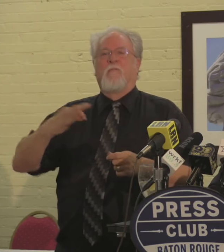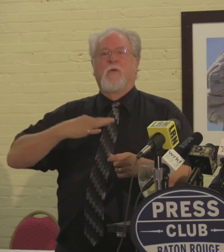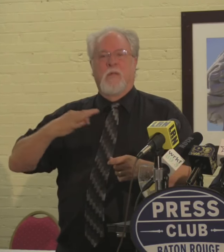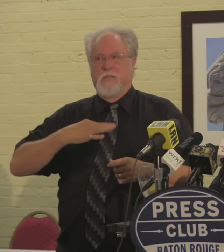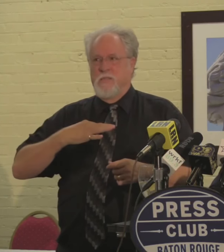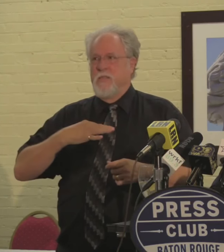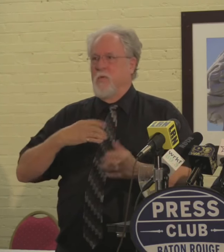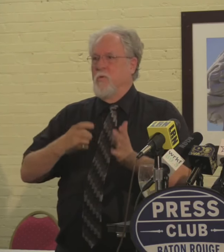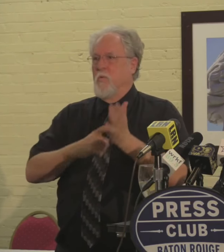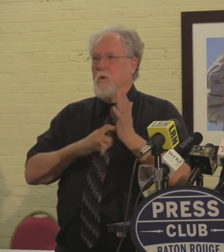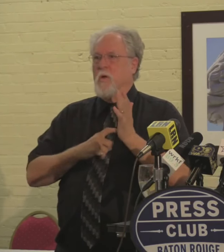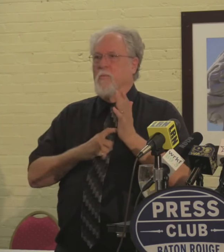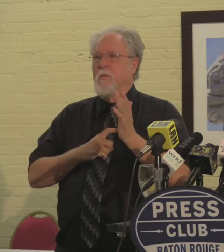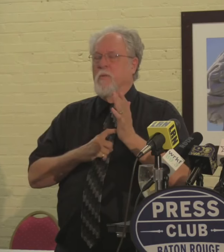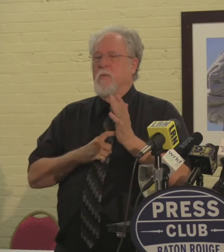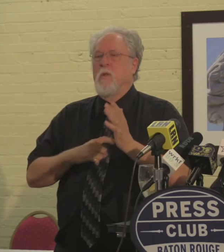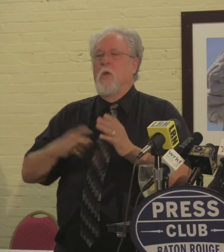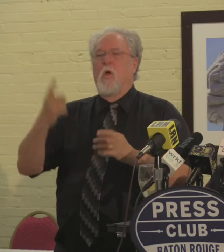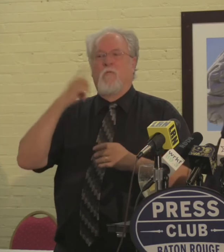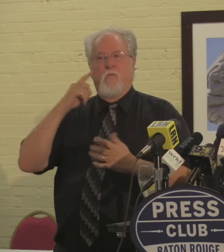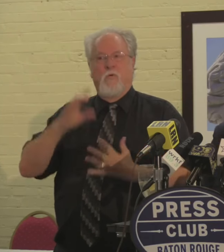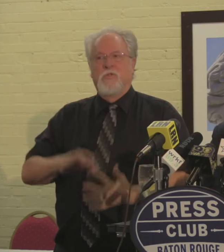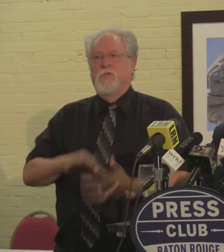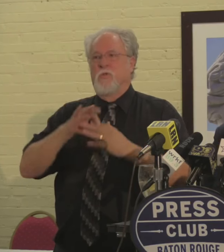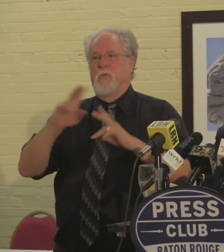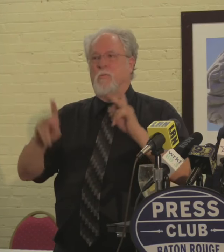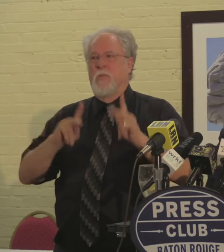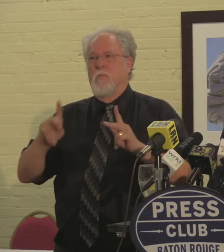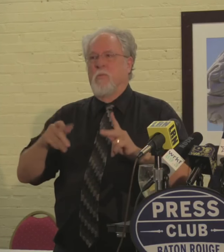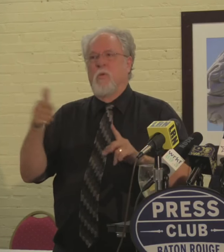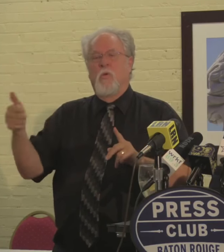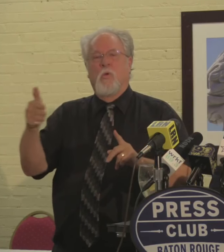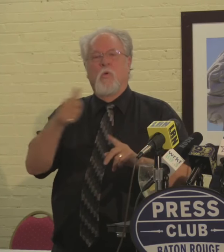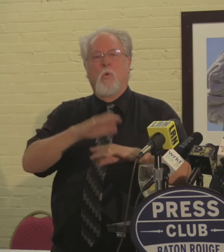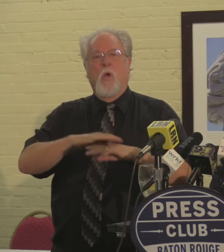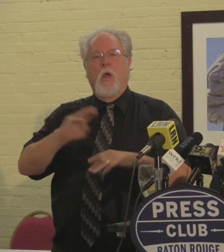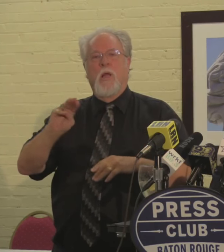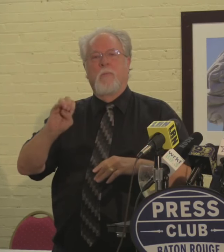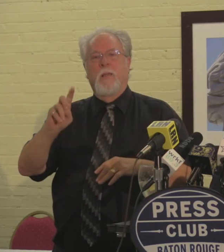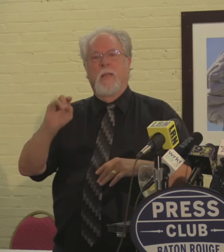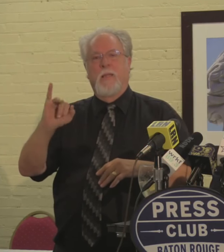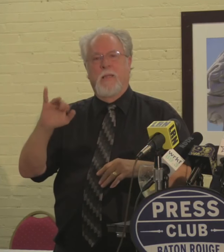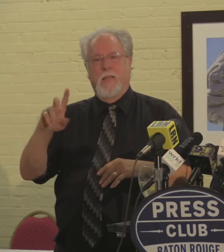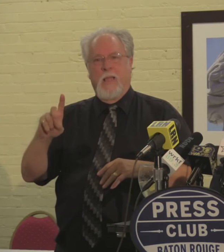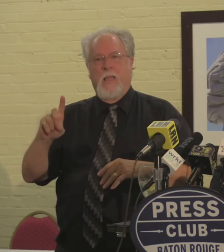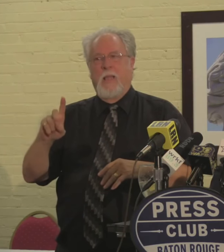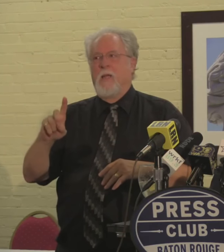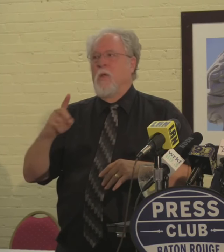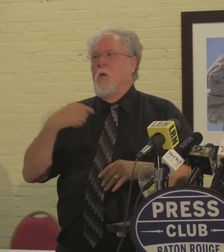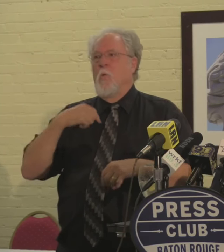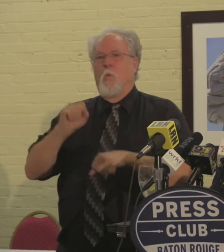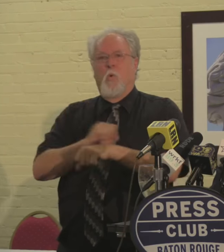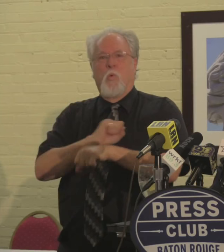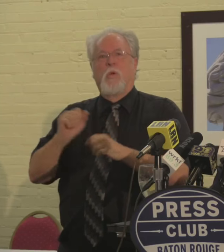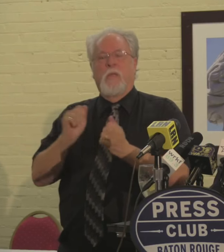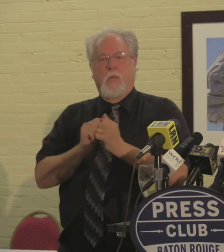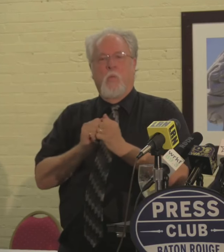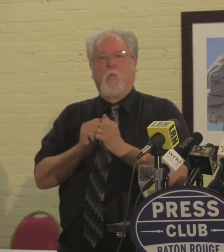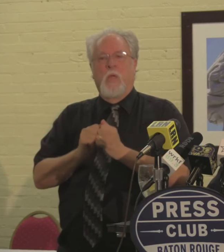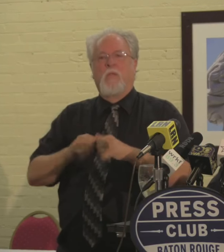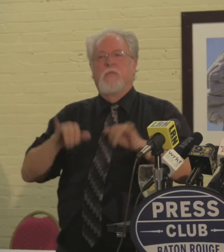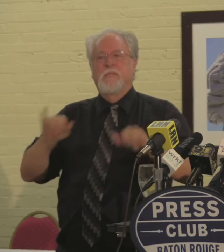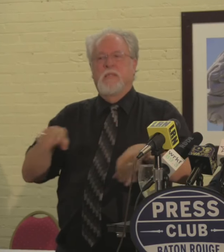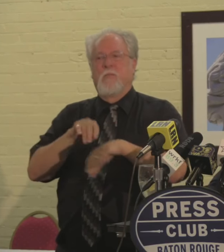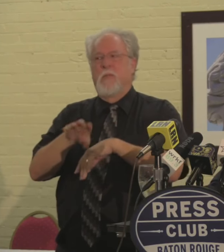work/education/volunteering requirement for certain individuals who are on Medicaid. We're working with the same